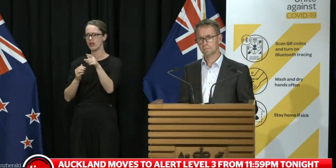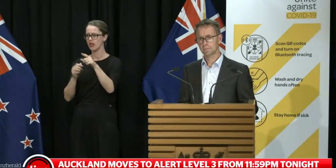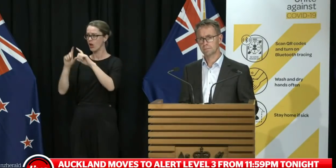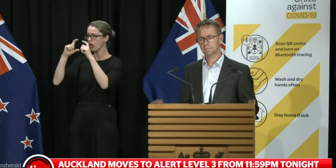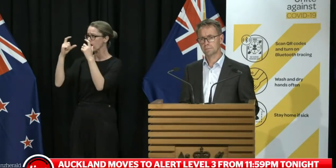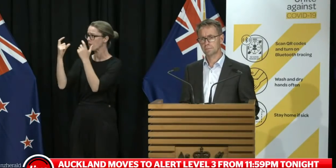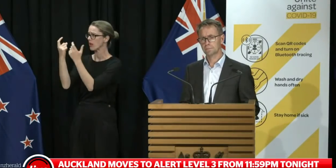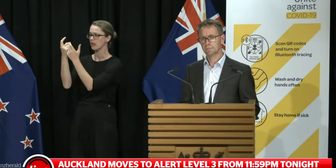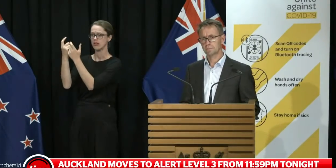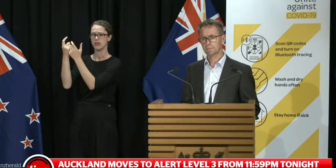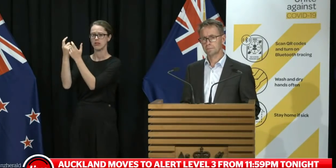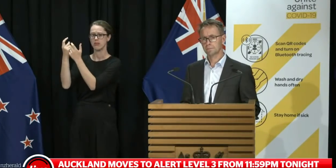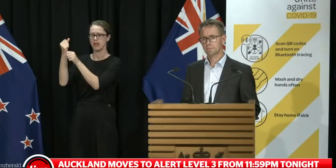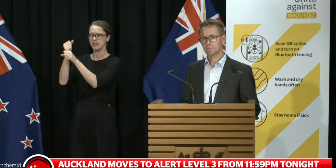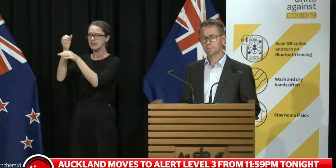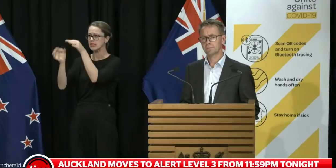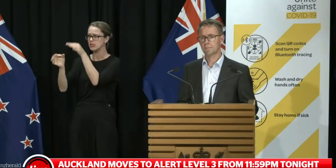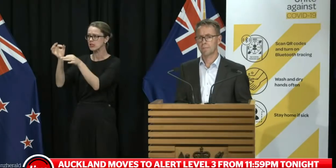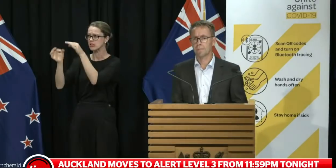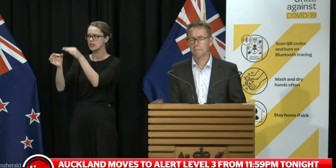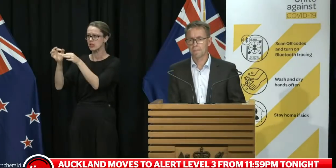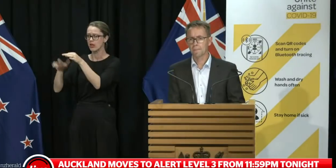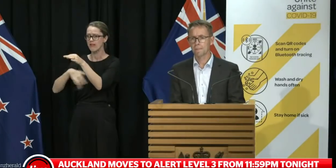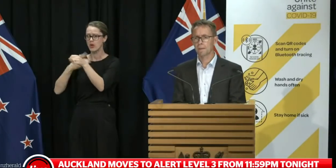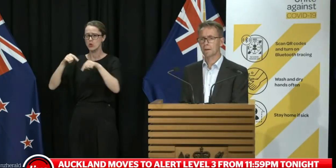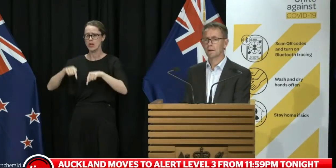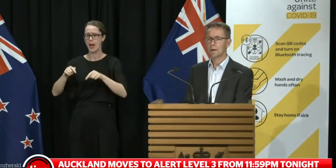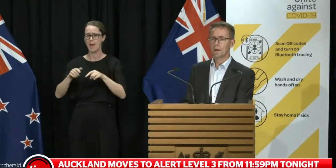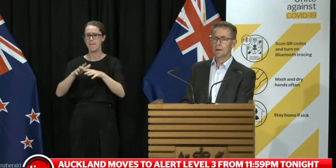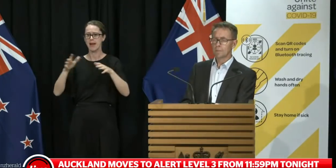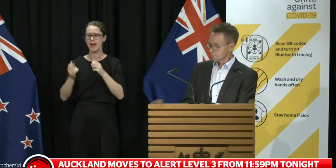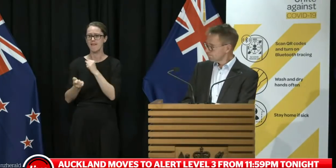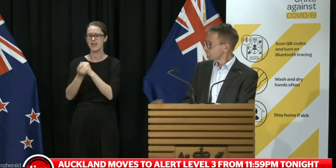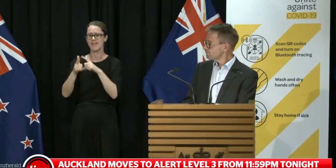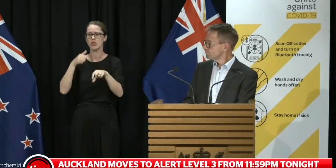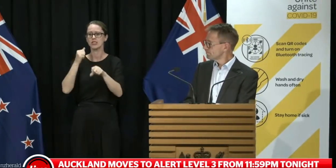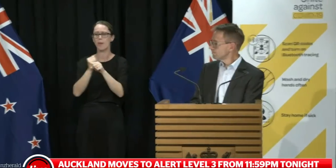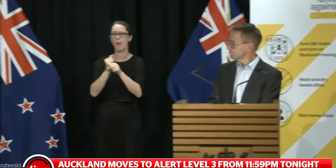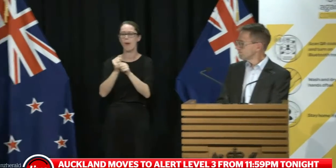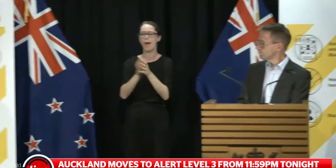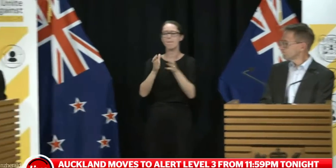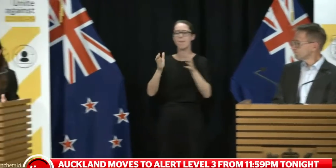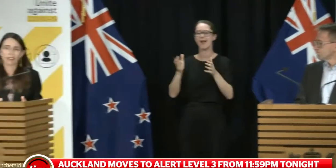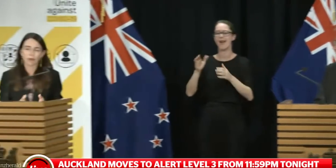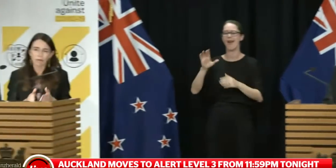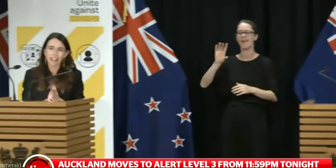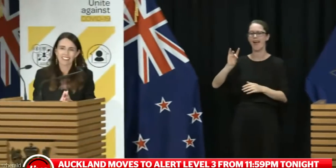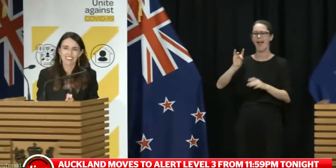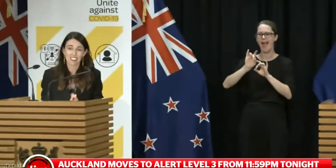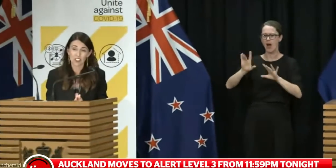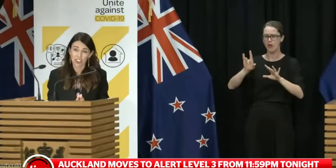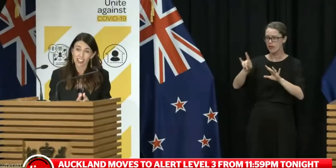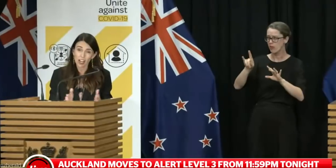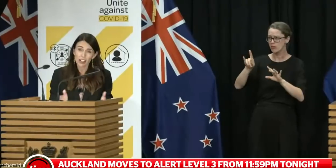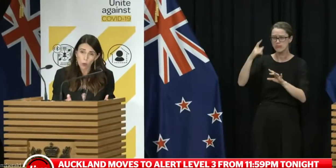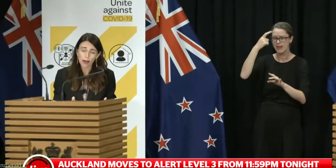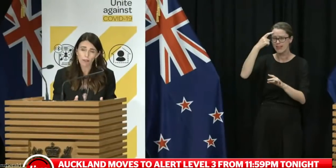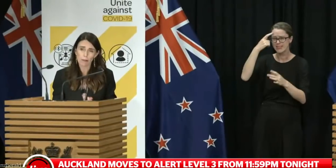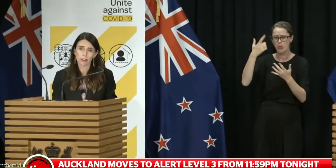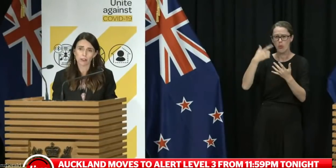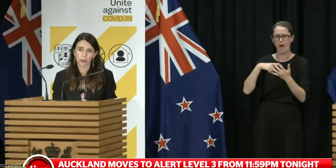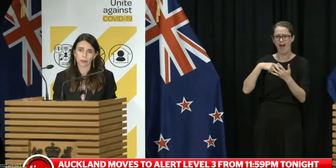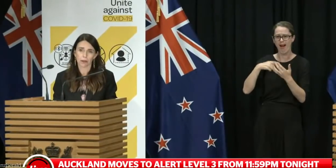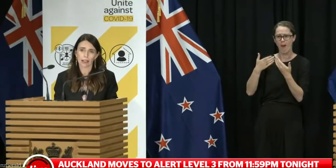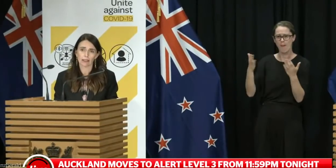responsible to allow those large events like Big Gay Out to go ahead today? Well, of course, keeping in mind that we've made this decision in